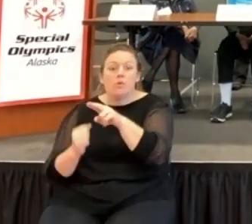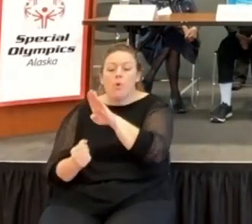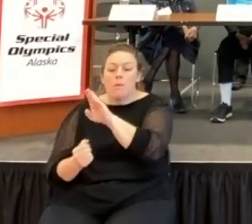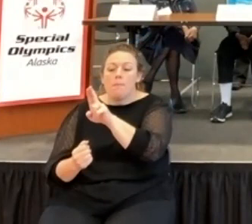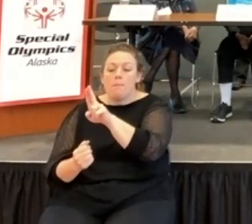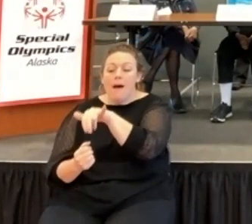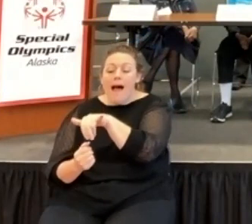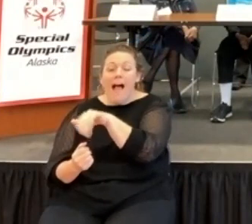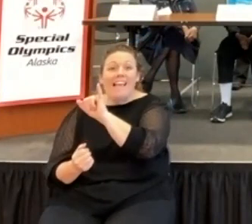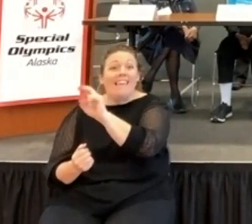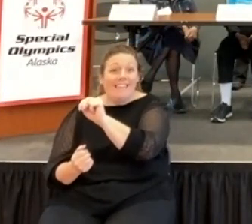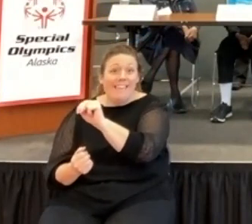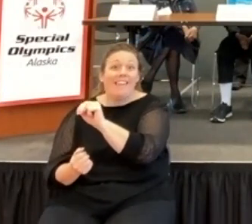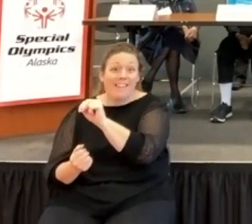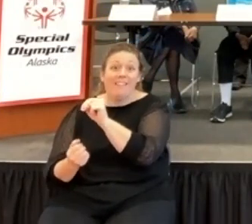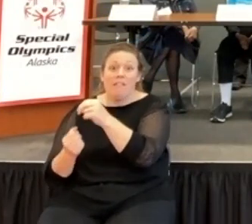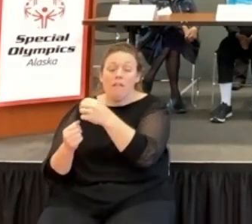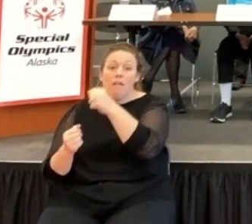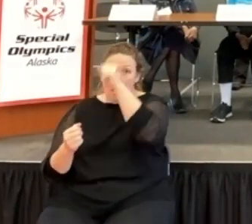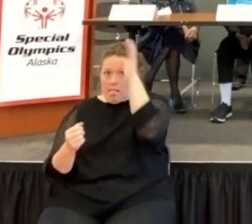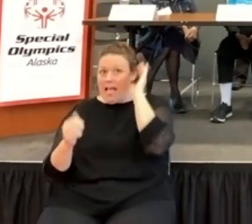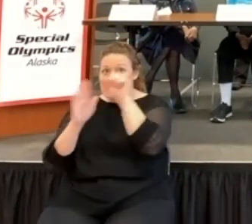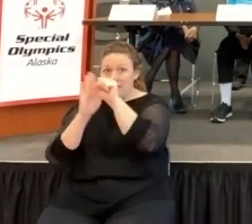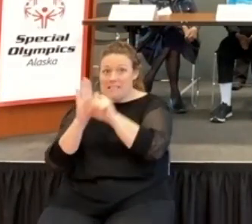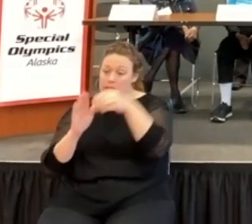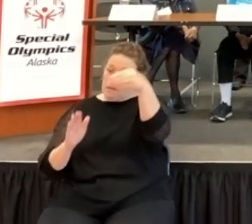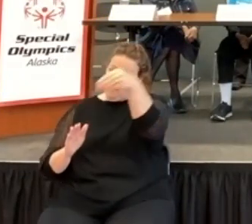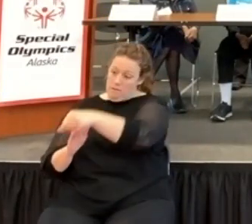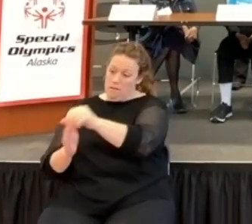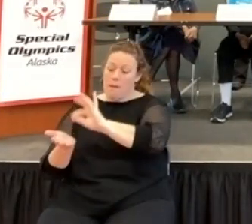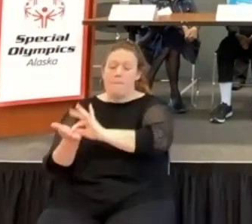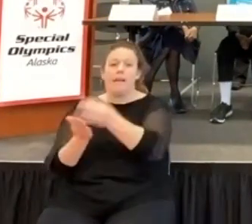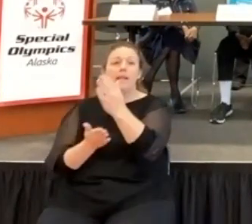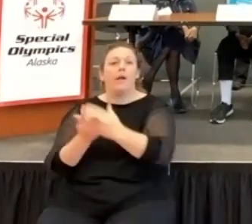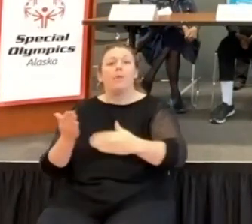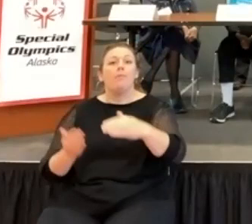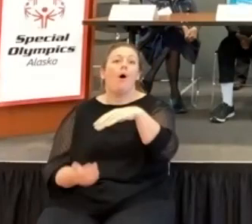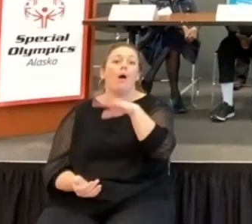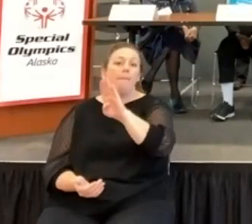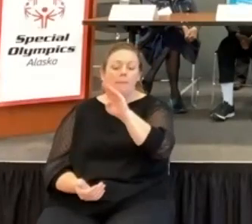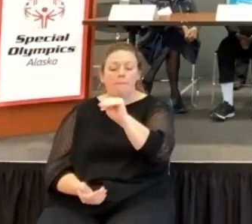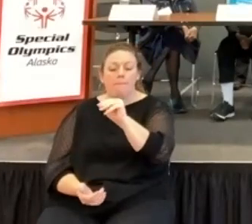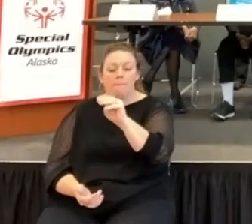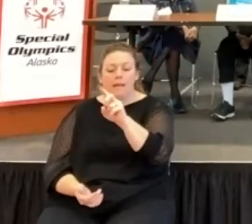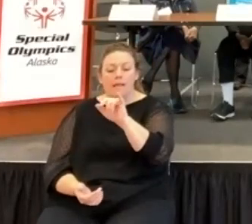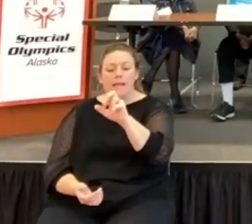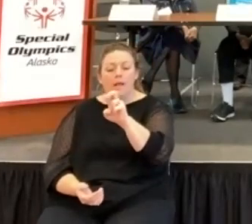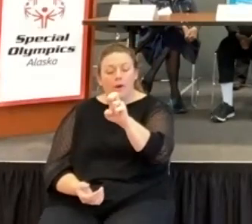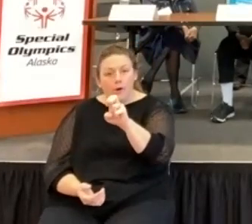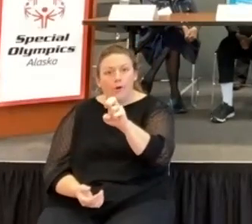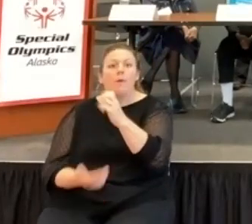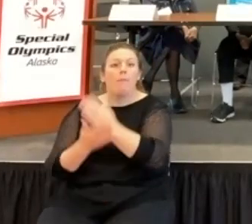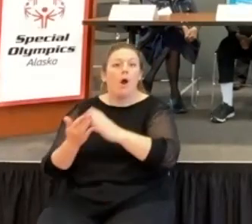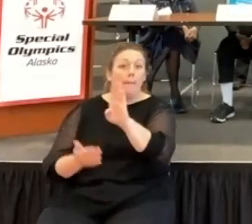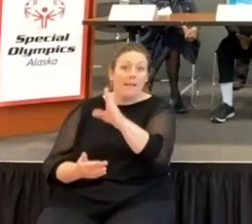state of Alaska. It pays Medicare's Part B premium. And of course, Medicaid and also the Alaska Senior